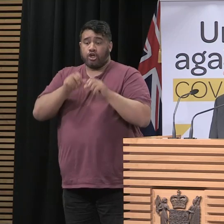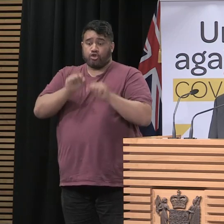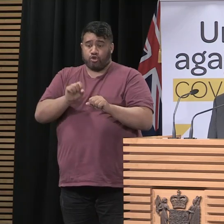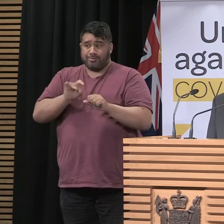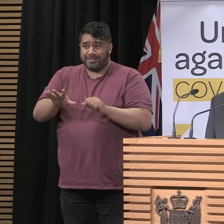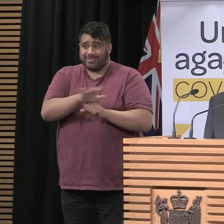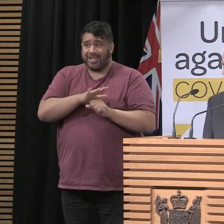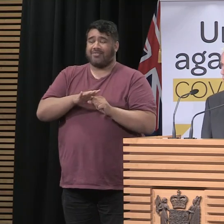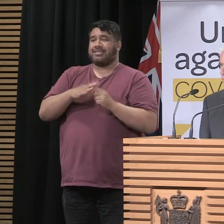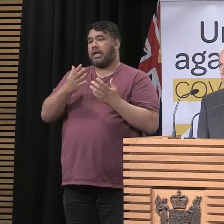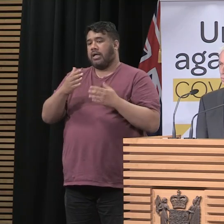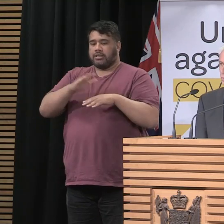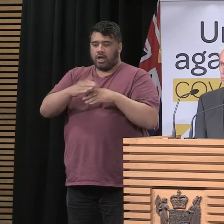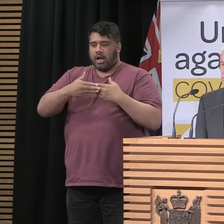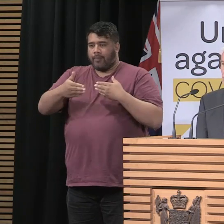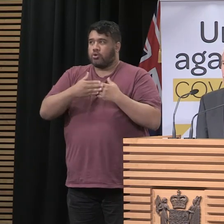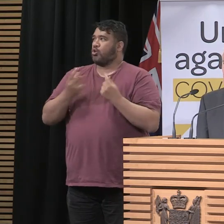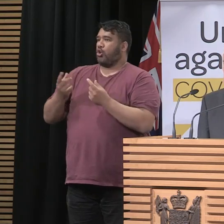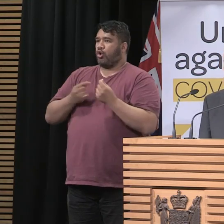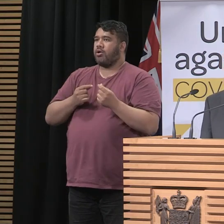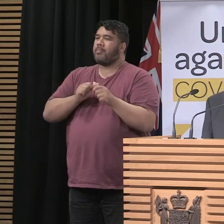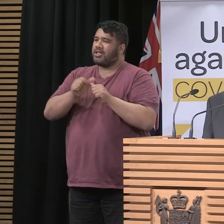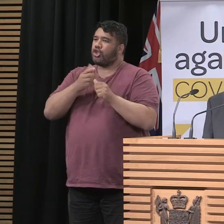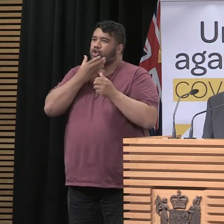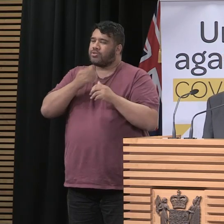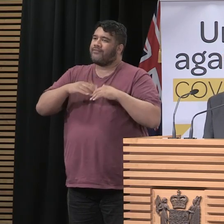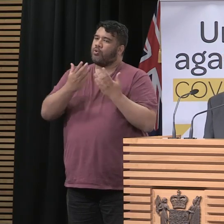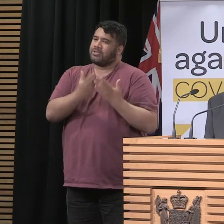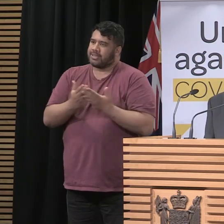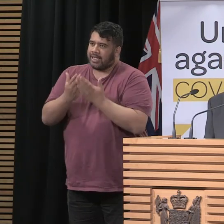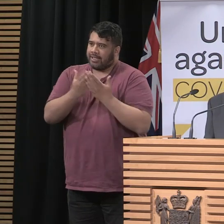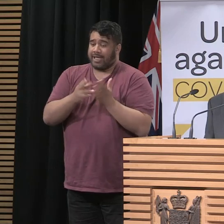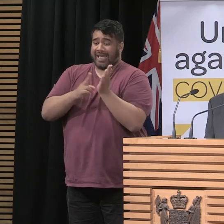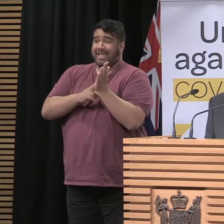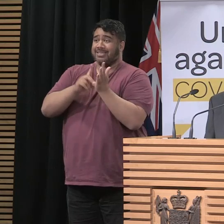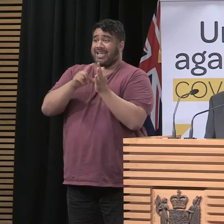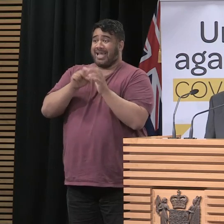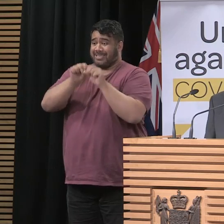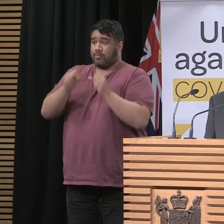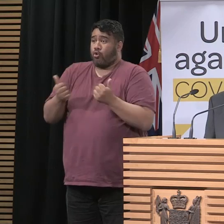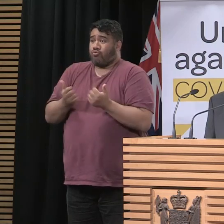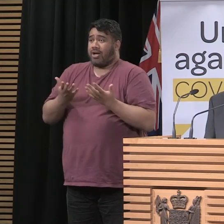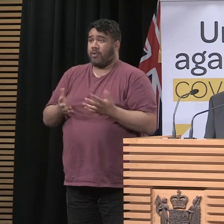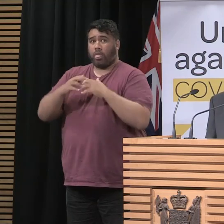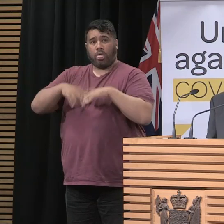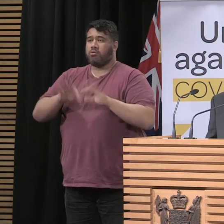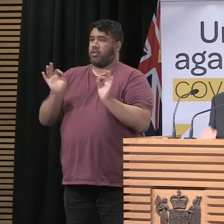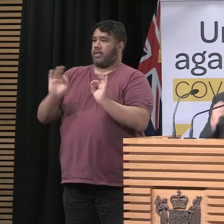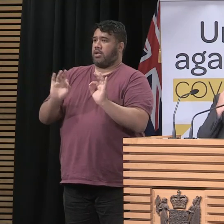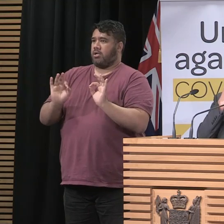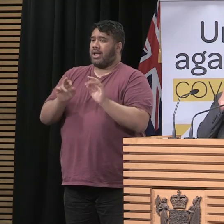to study. NCEA is not at risk yet, and assessment will need to be shifted around a